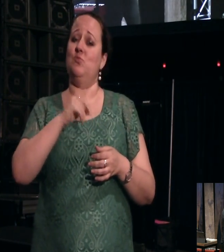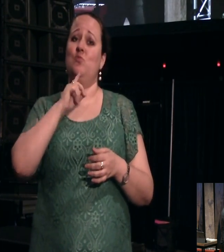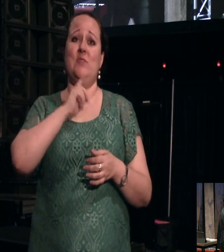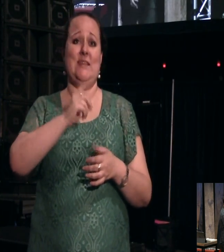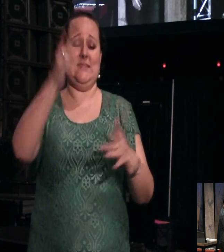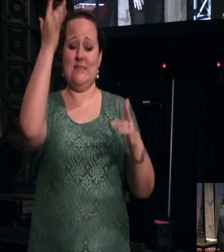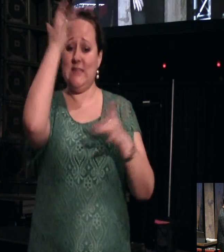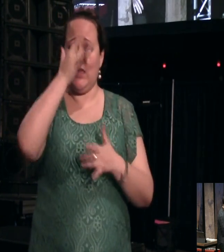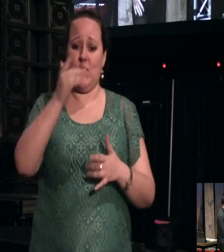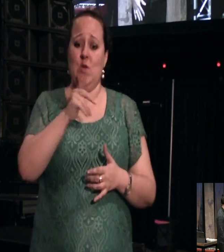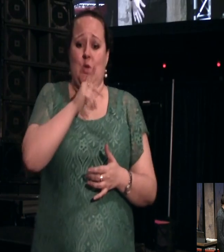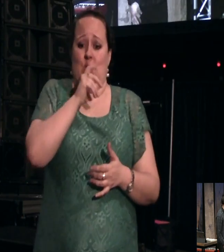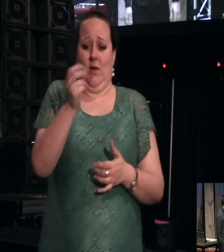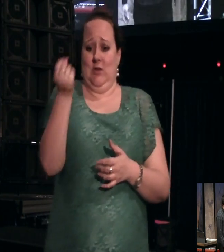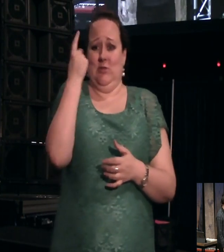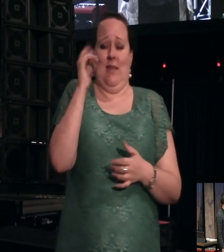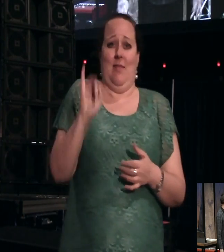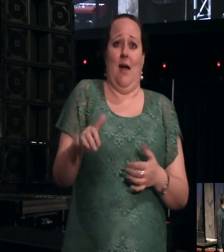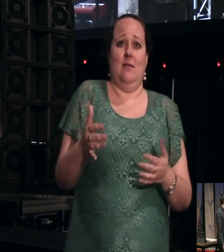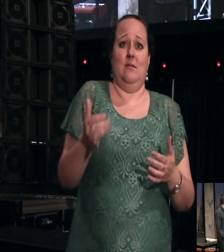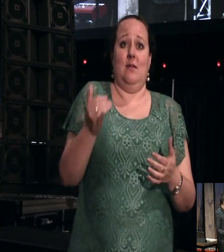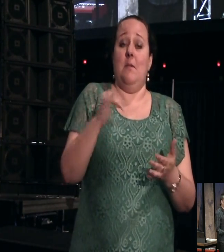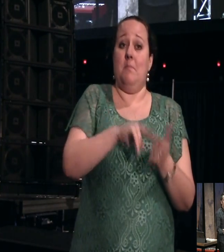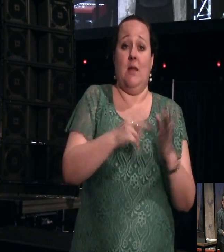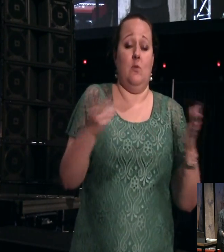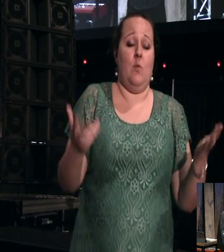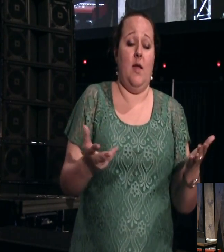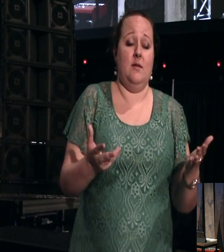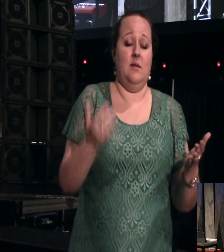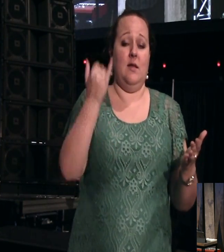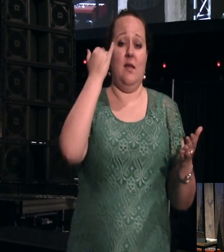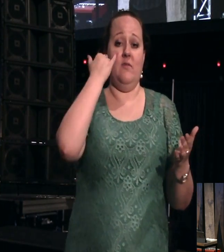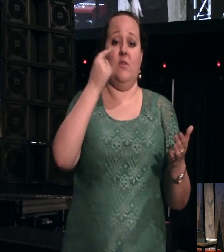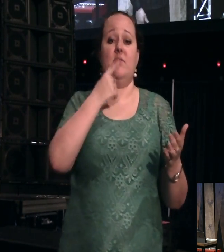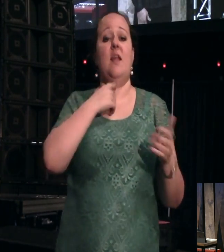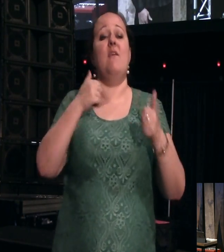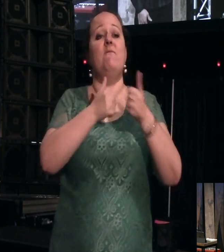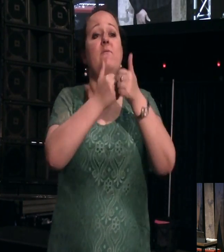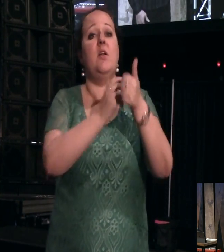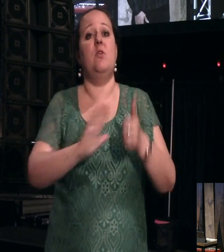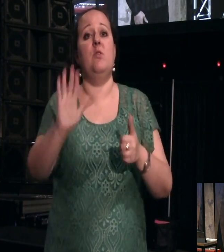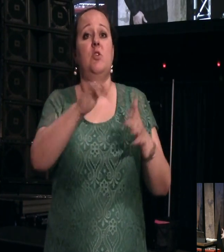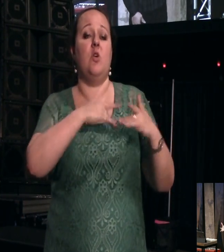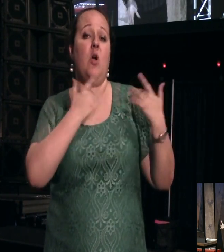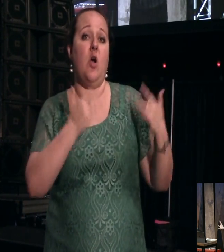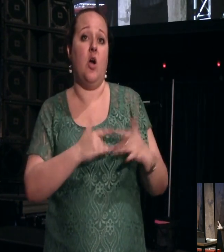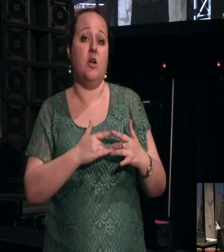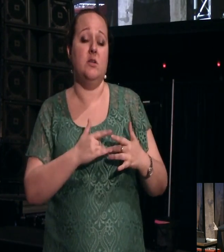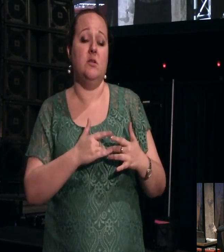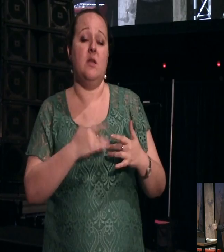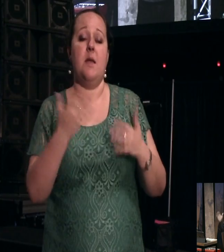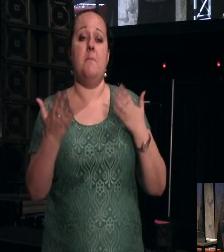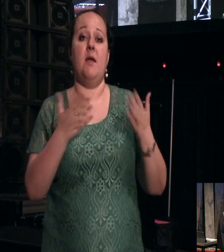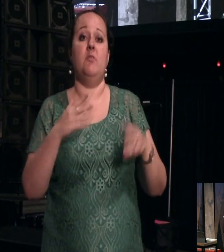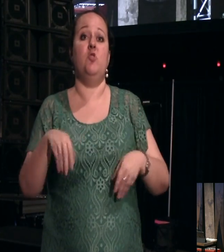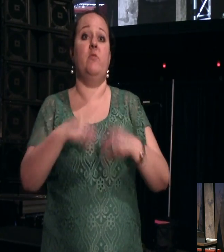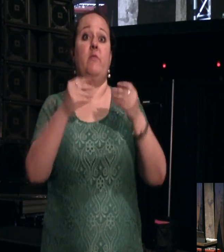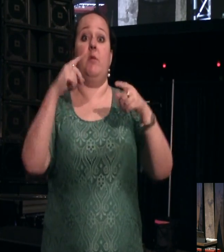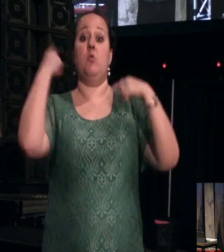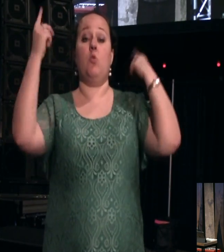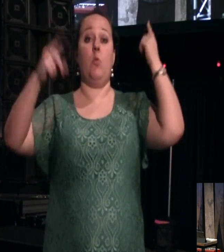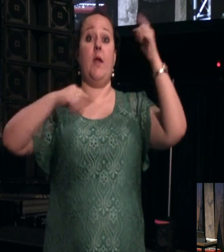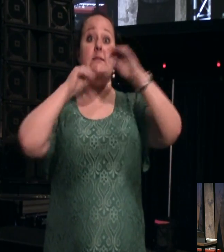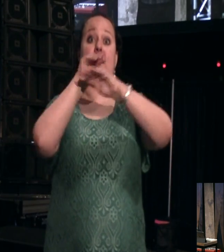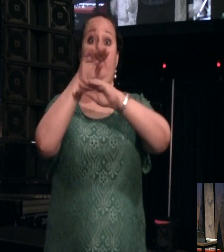deceitful above all things and desperately sick. Who can understand it? Do you know what this means? It means if you've ever told someone, follow your